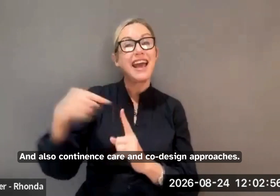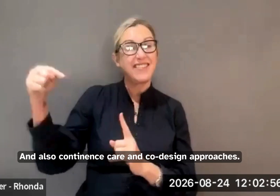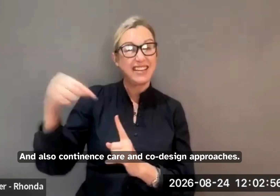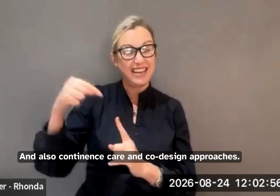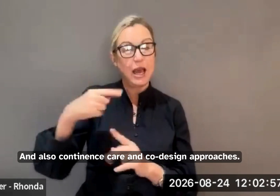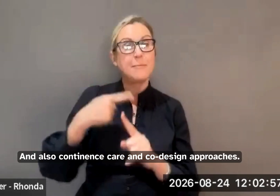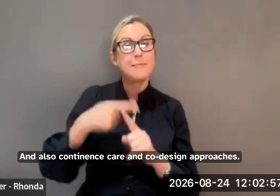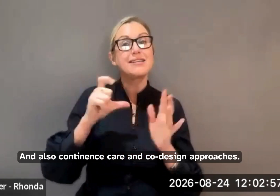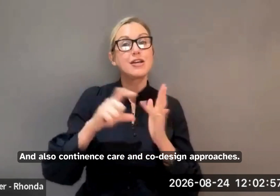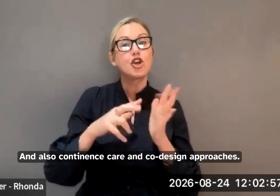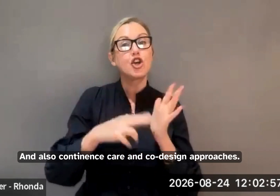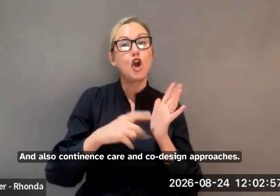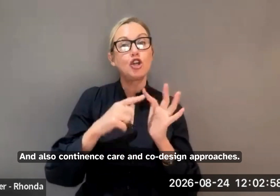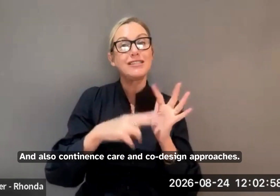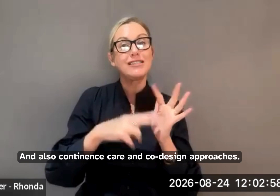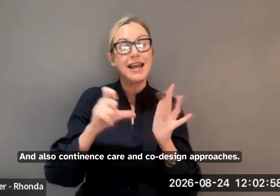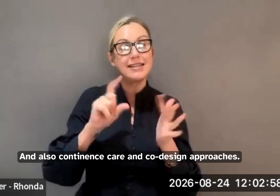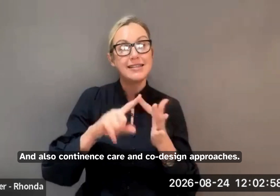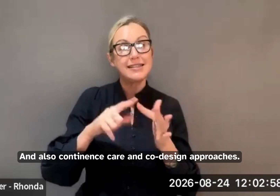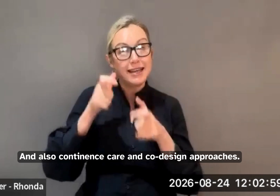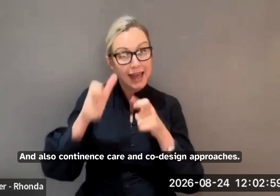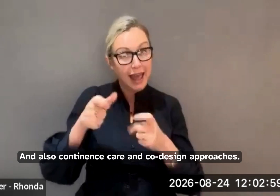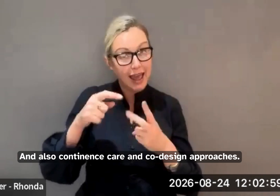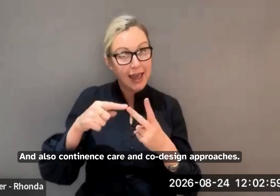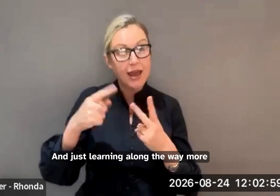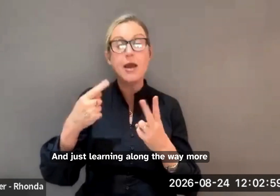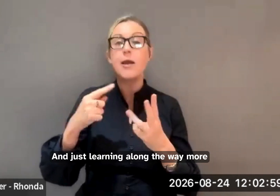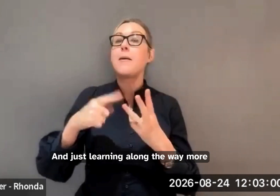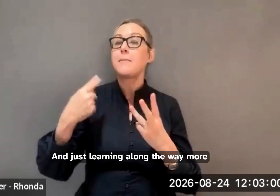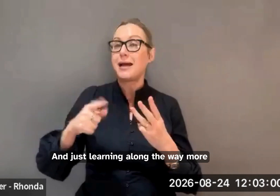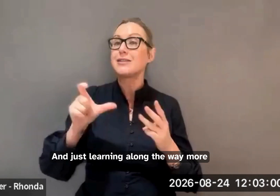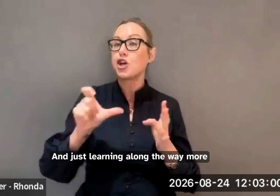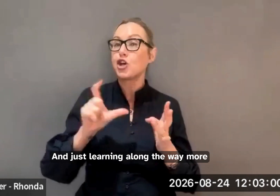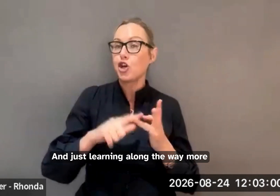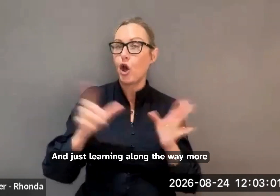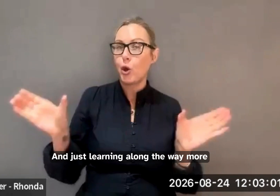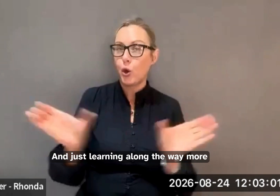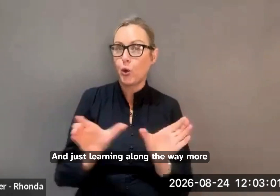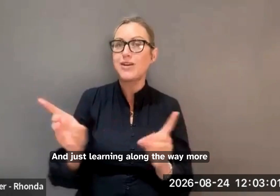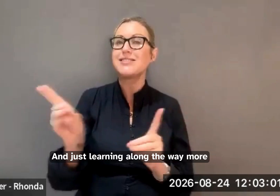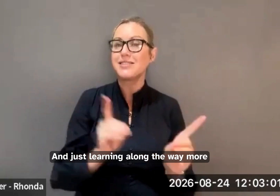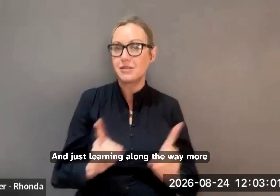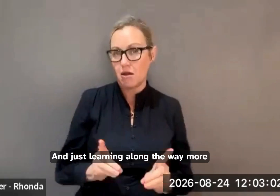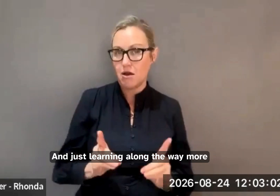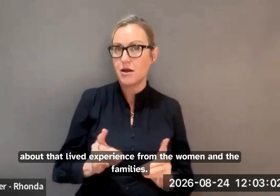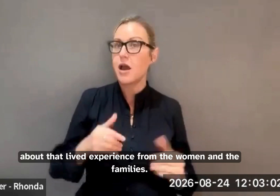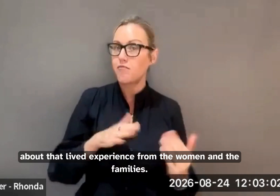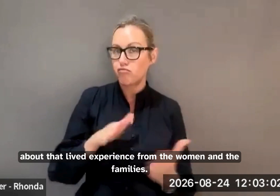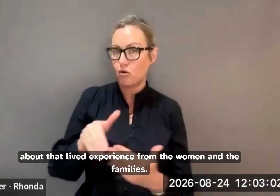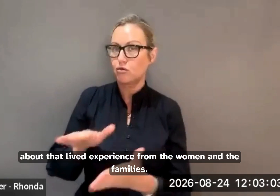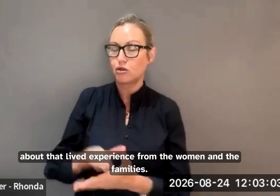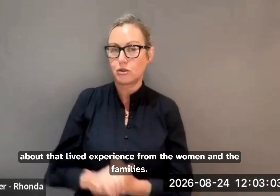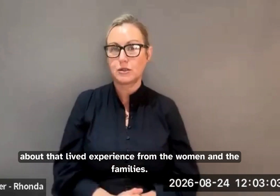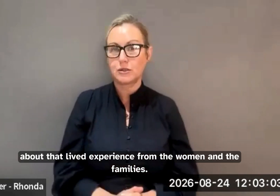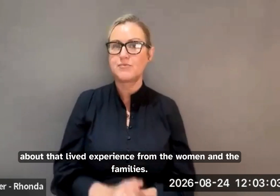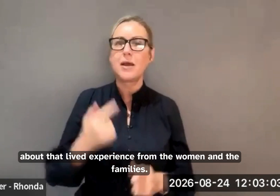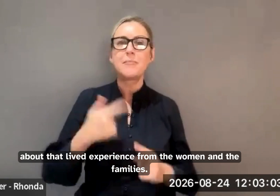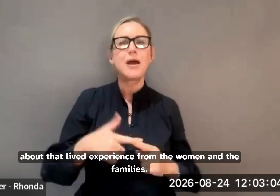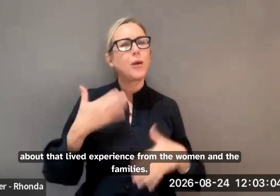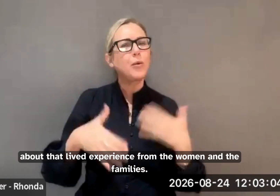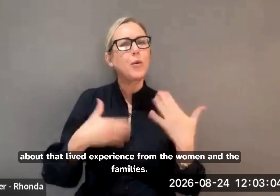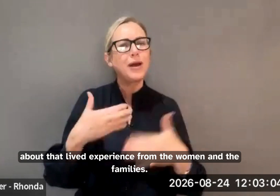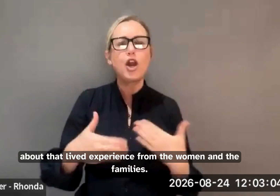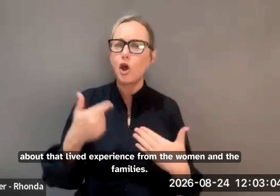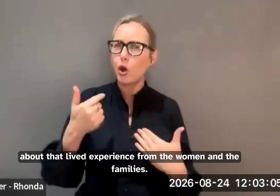continence care and co-design approaches. And just learning along the way more about that lived experience